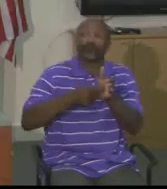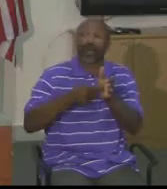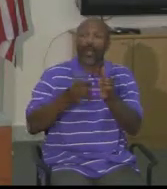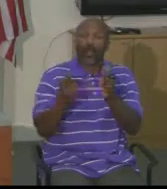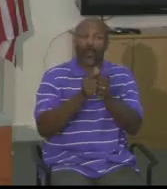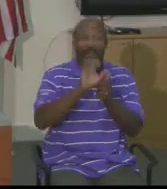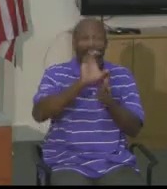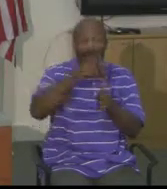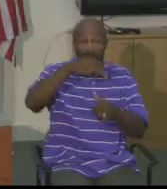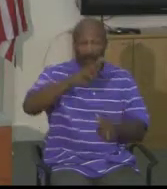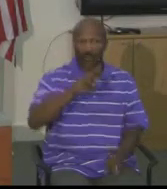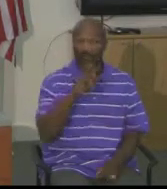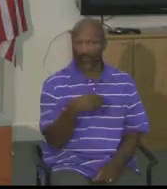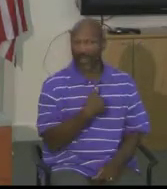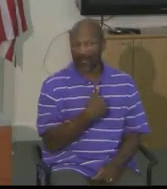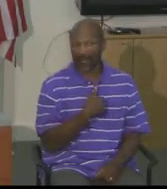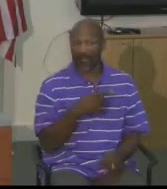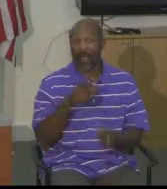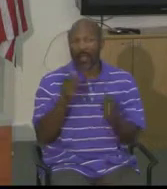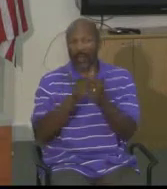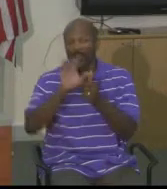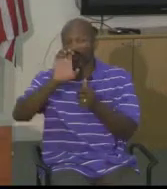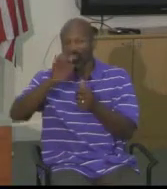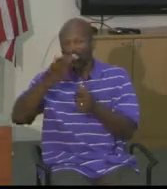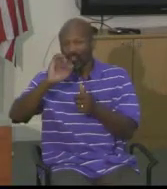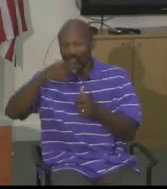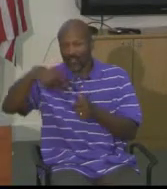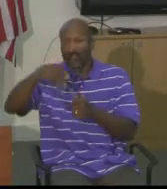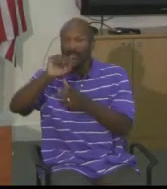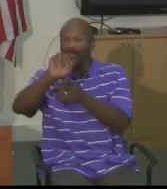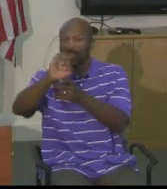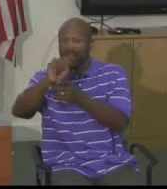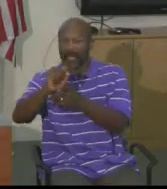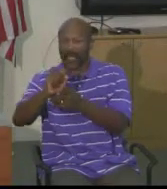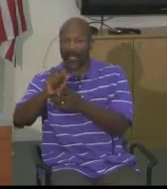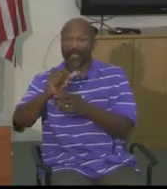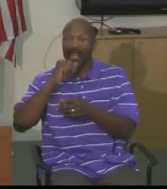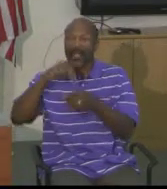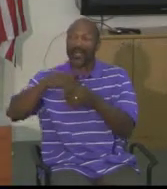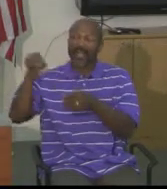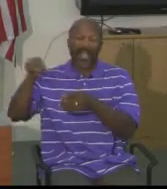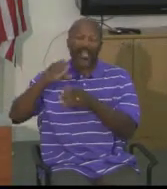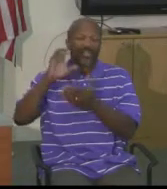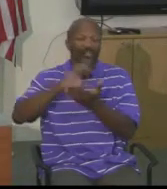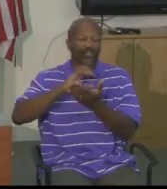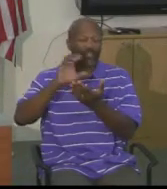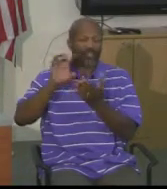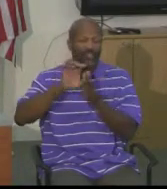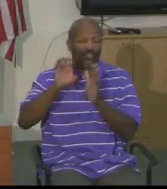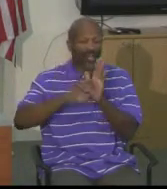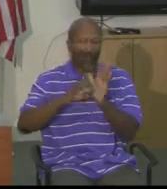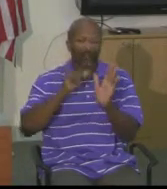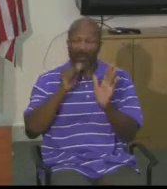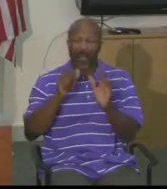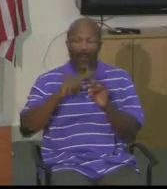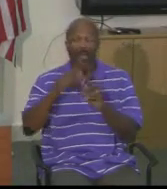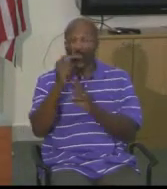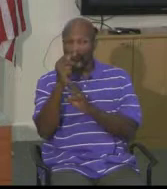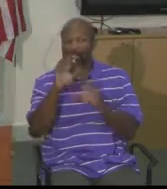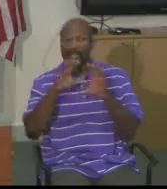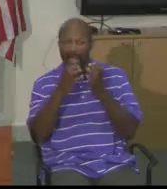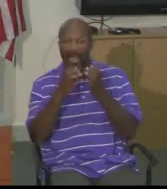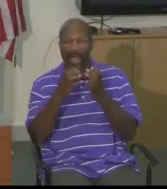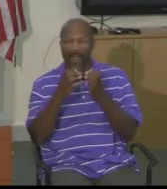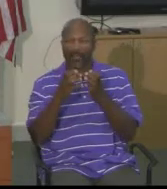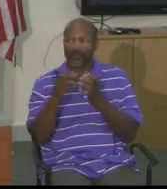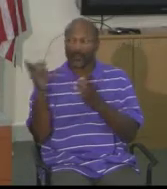to go with those chips. So it's not only in this chapter, it will be in Thursday's class. We'll